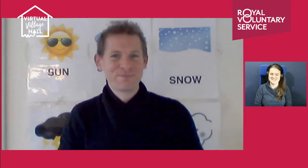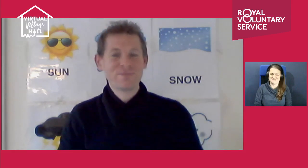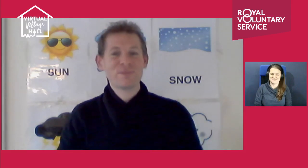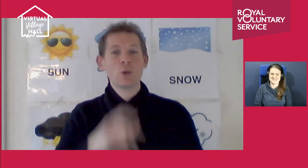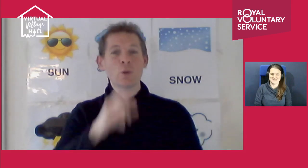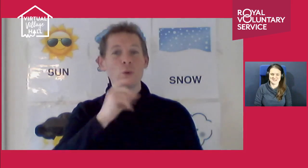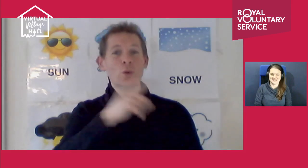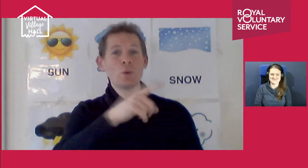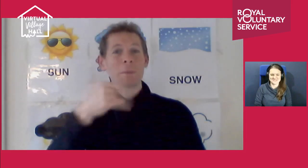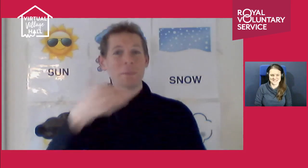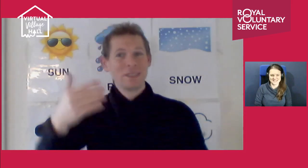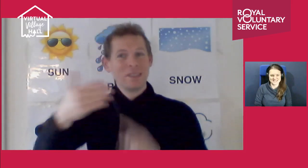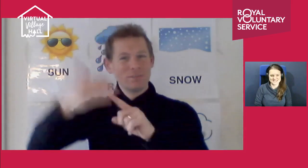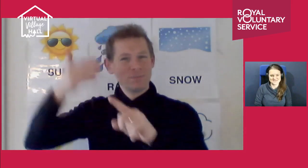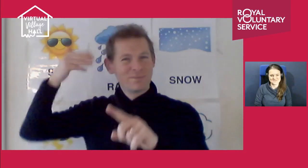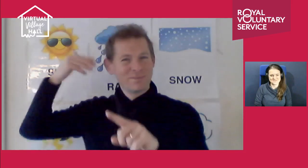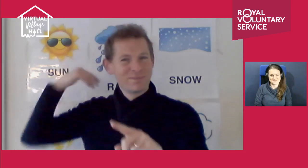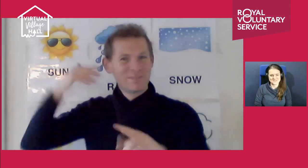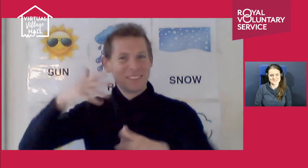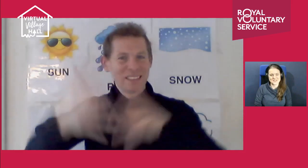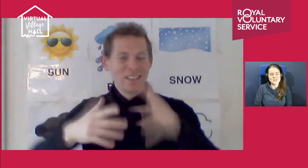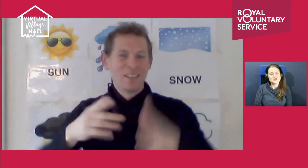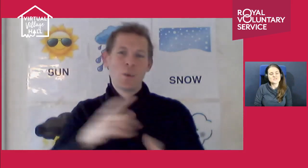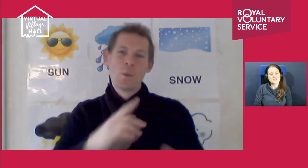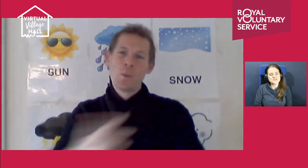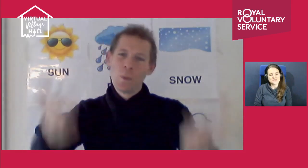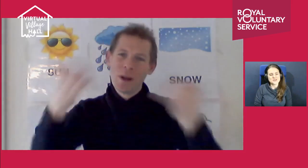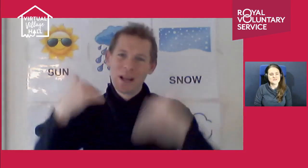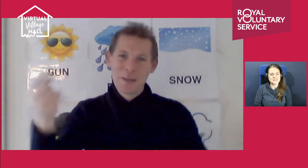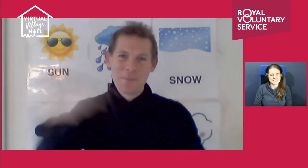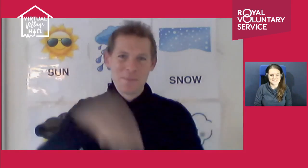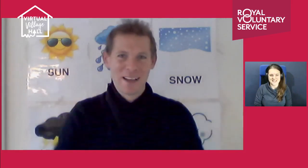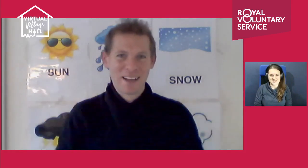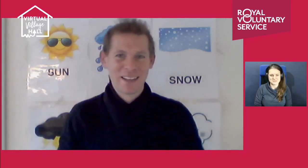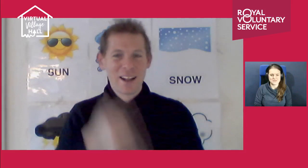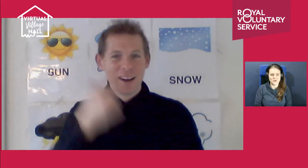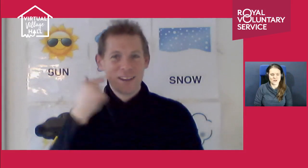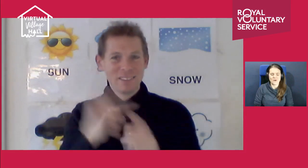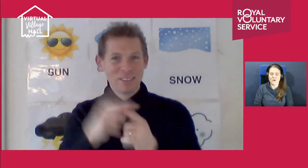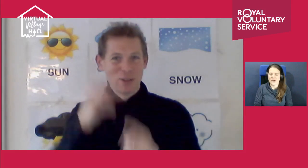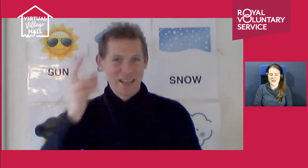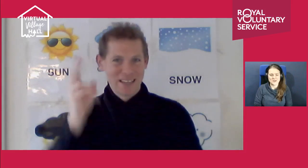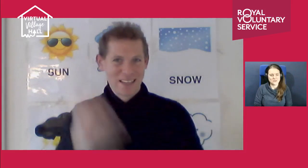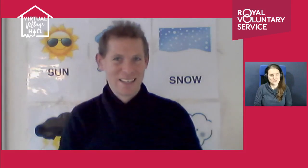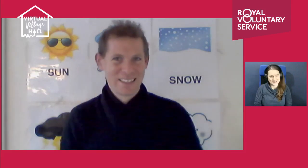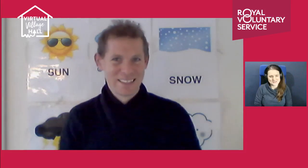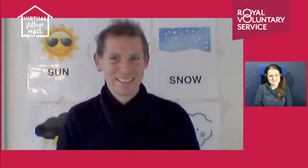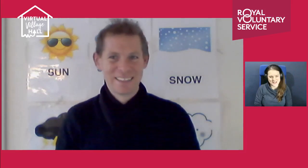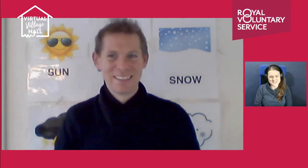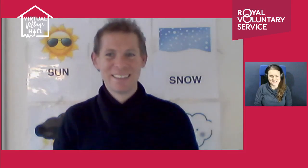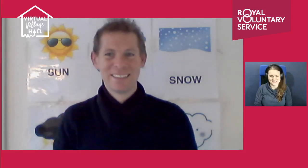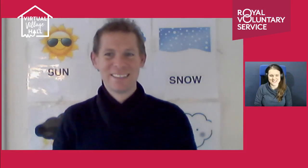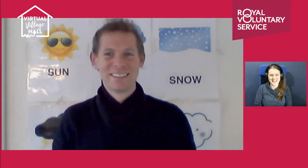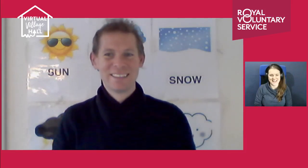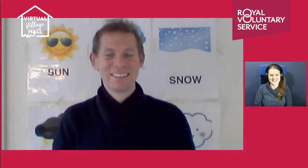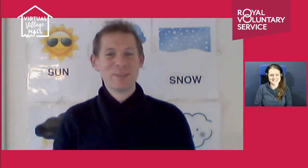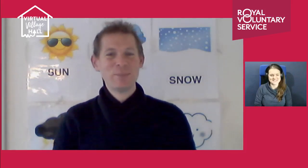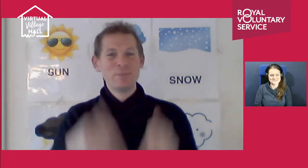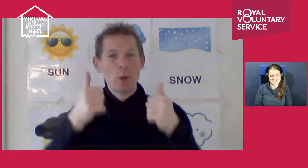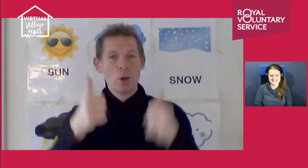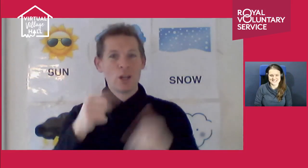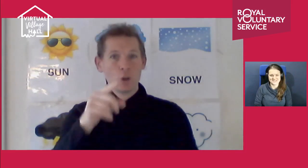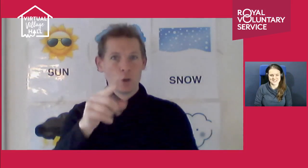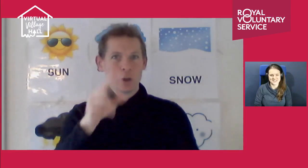amazing how that process works. It really is. So for those of you who've been to the sessions before, hey, welcome back to you all again.